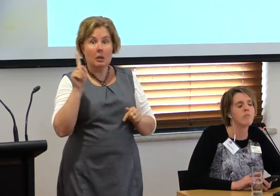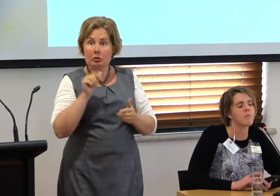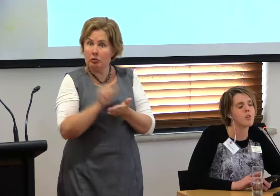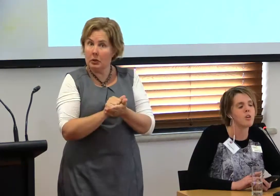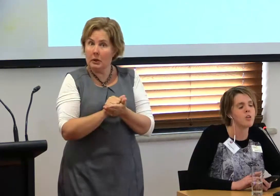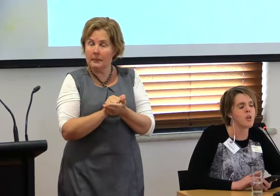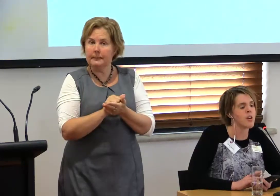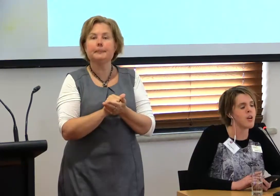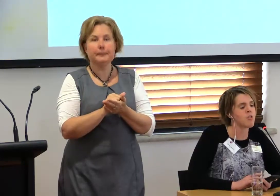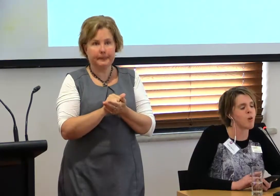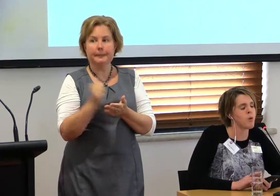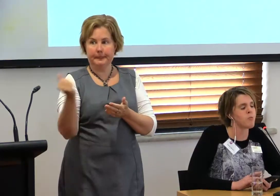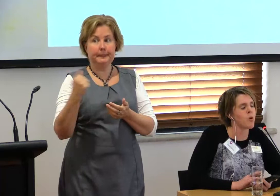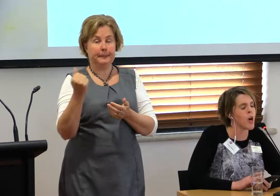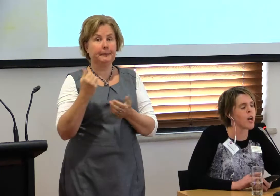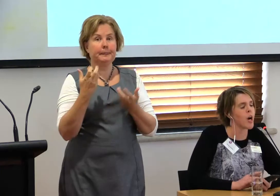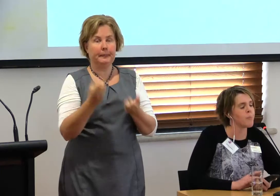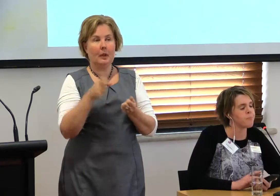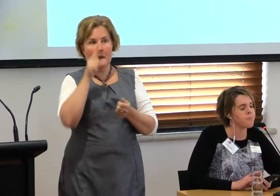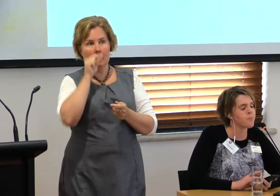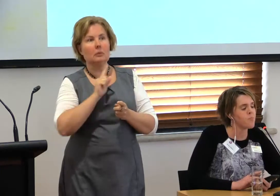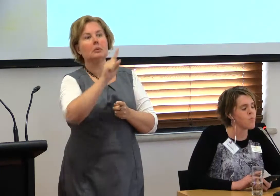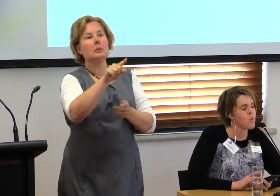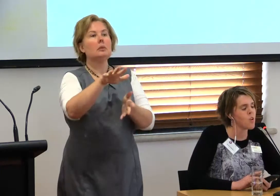Yep. So you can even grab one before you head out.